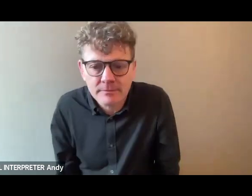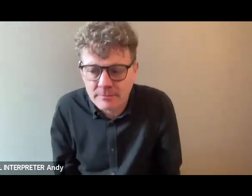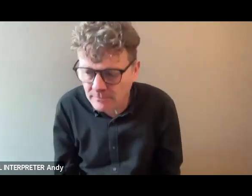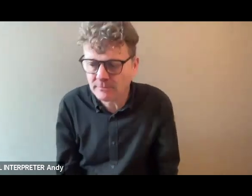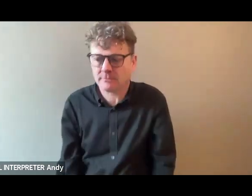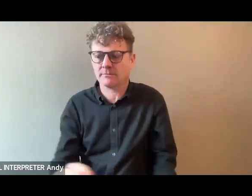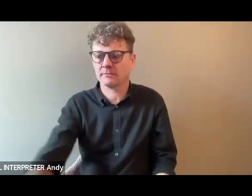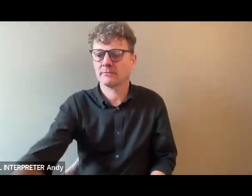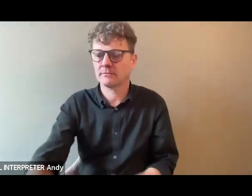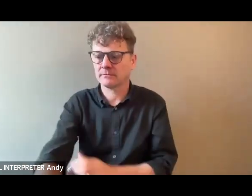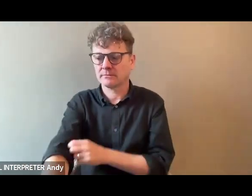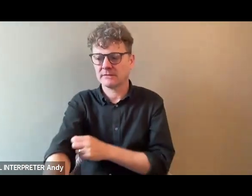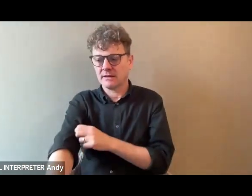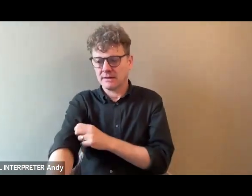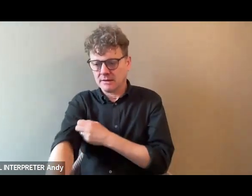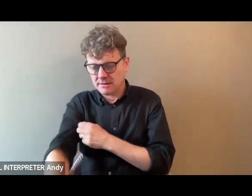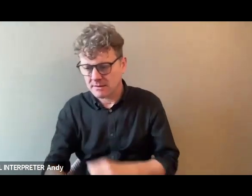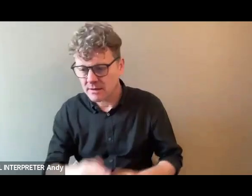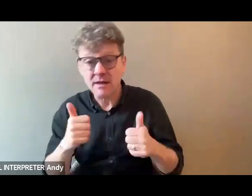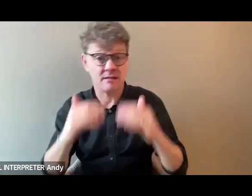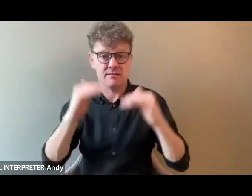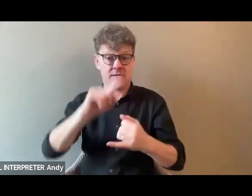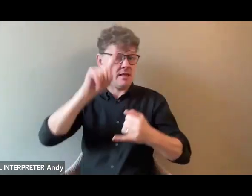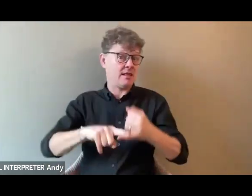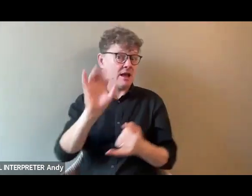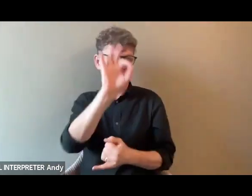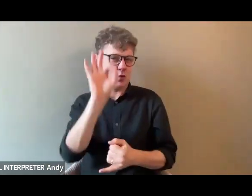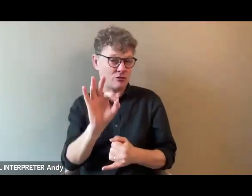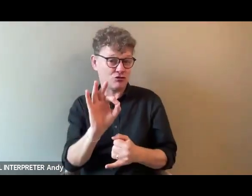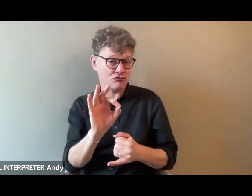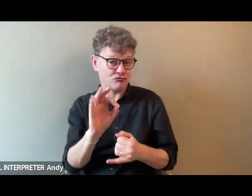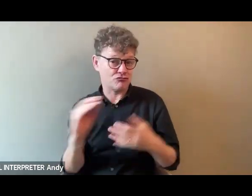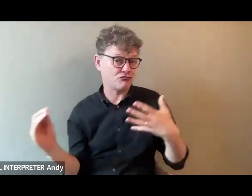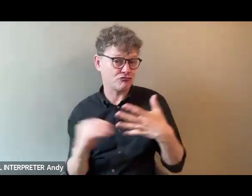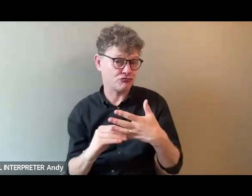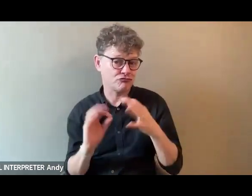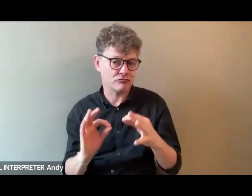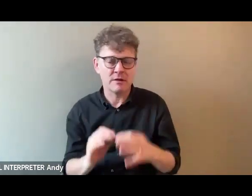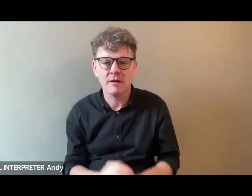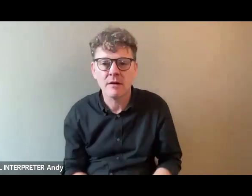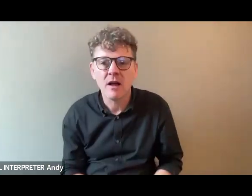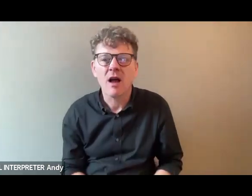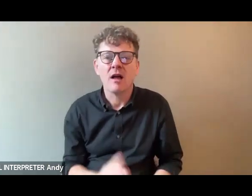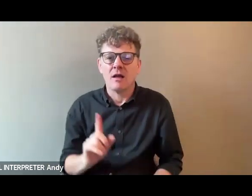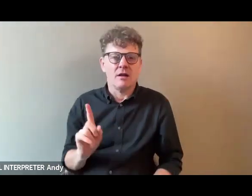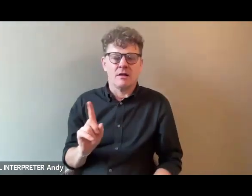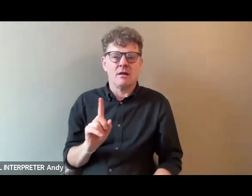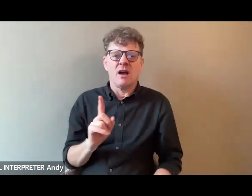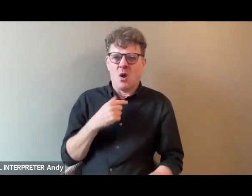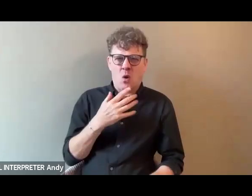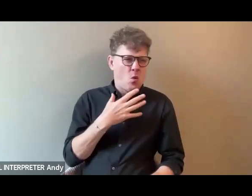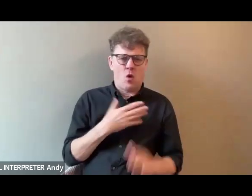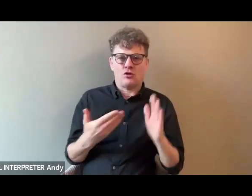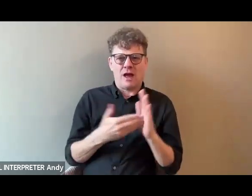Thank you. Do you want to have one? Yeah, okay, we'll move on to the last question. Hopefully we can squeeze that in. So just to add on that, because this is something I feel